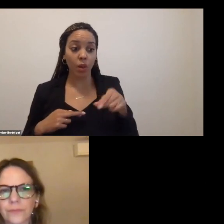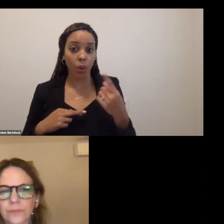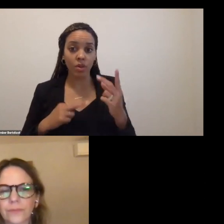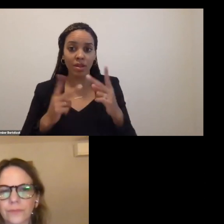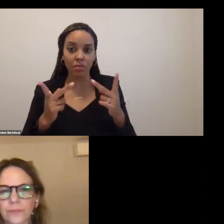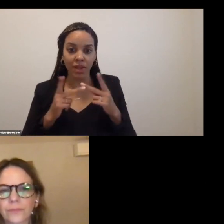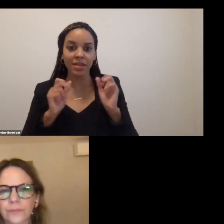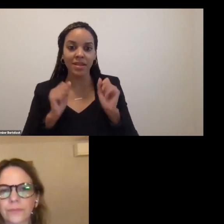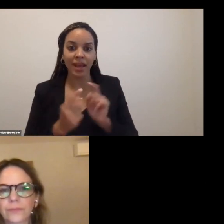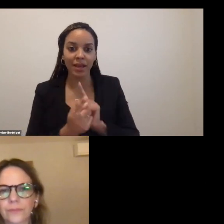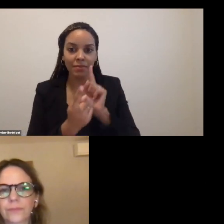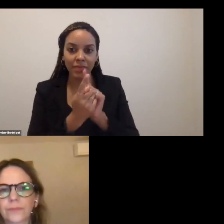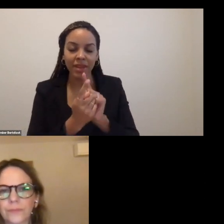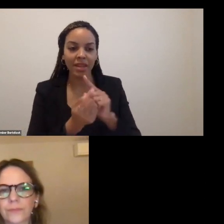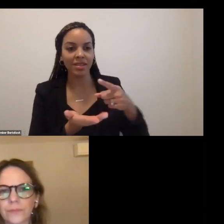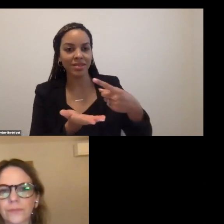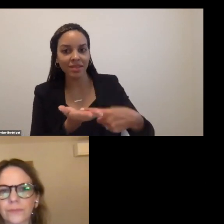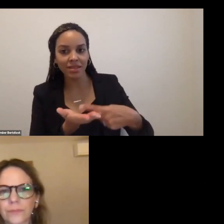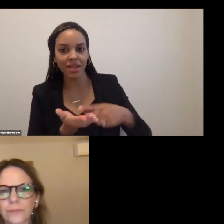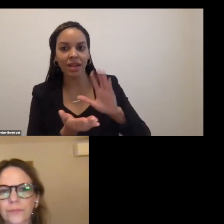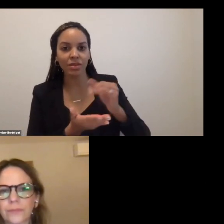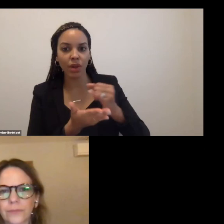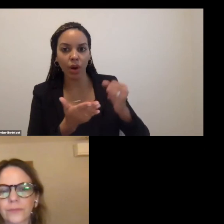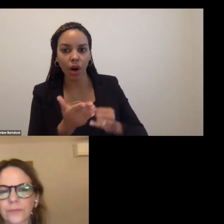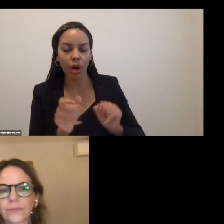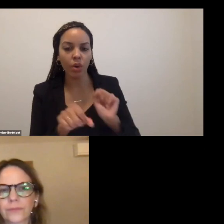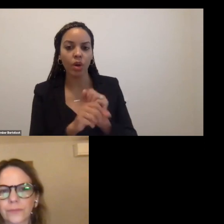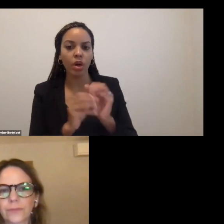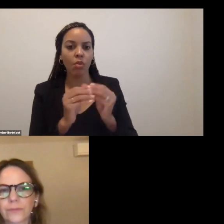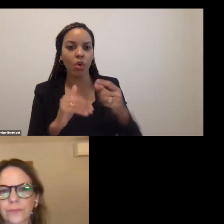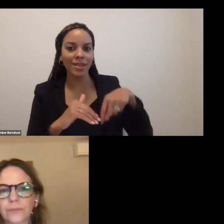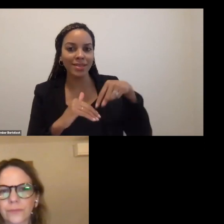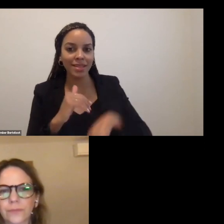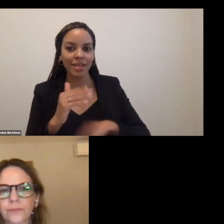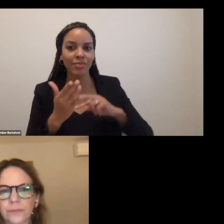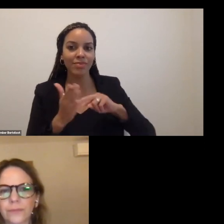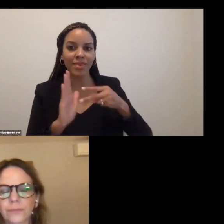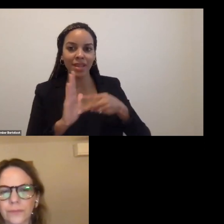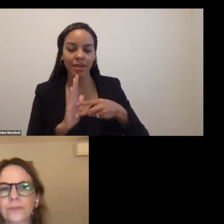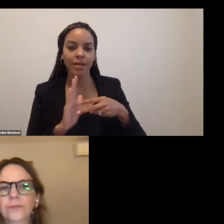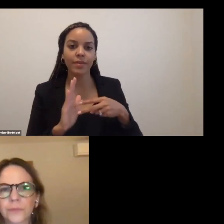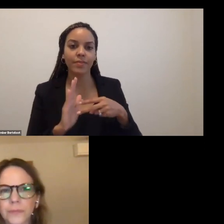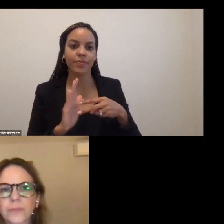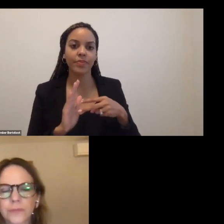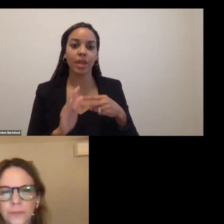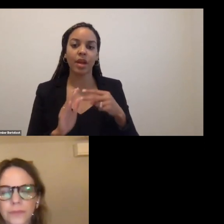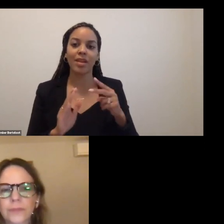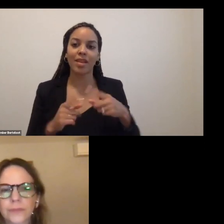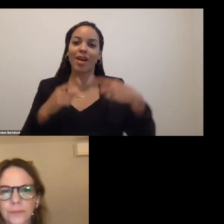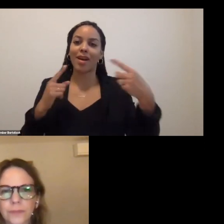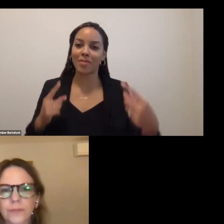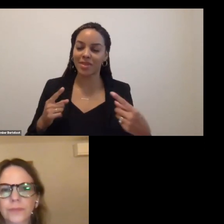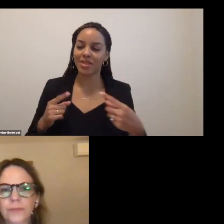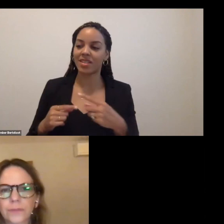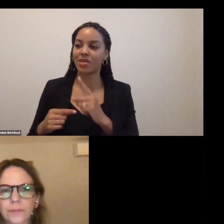their artwork in a meaningful way. So, and also on the other hand, they also impact